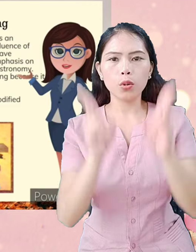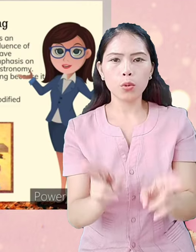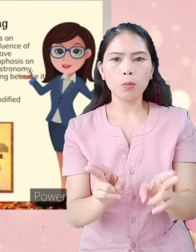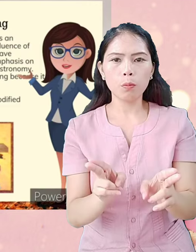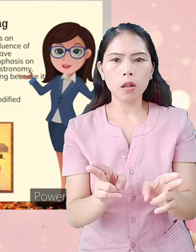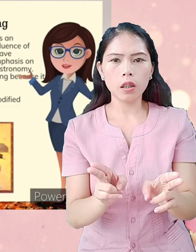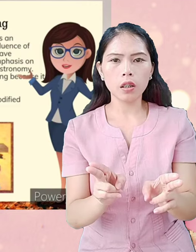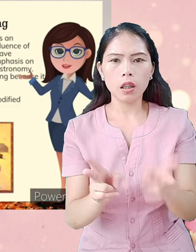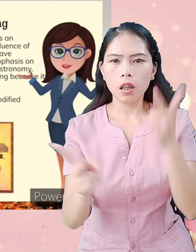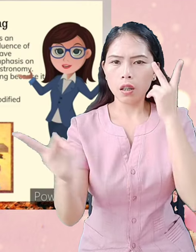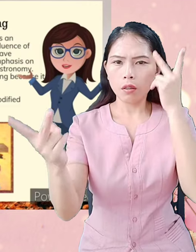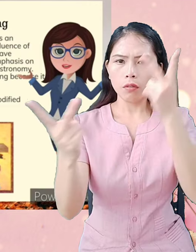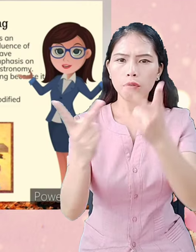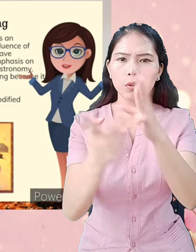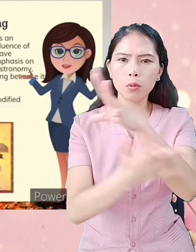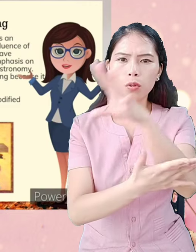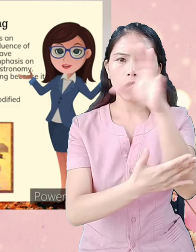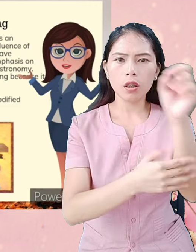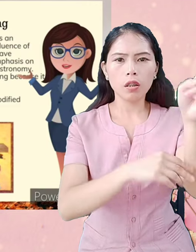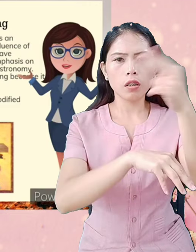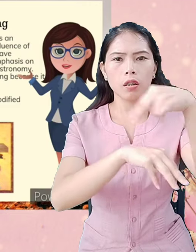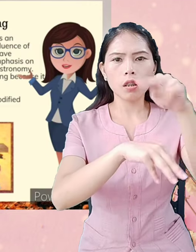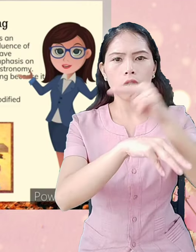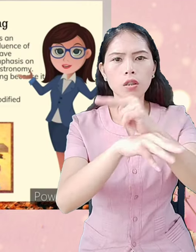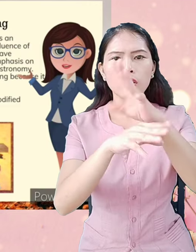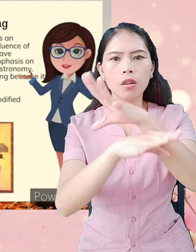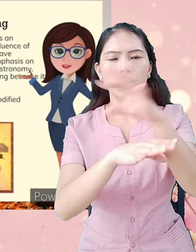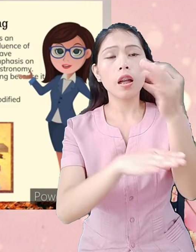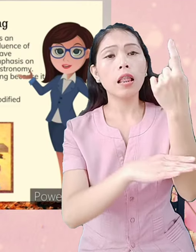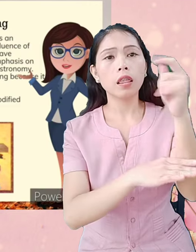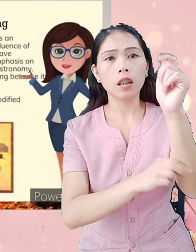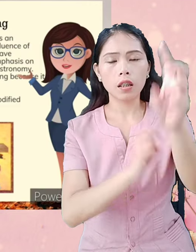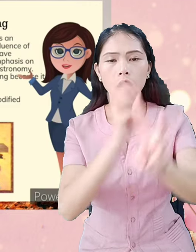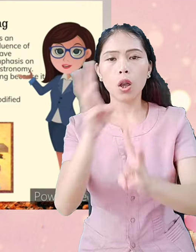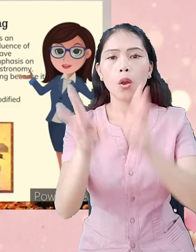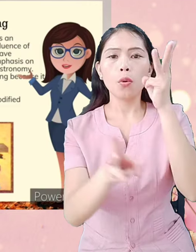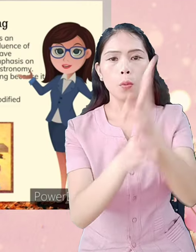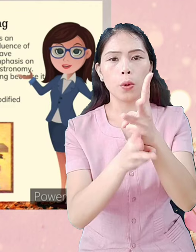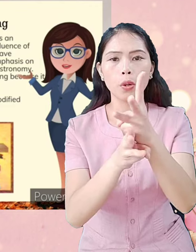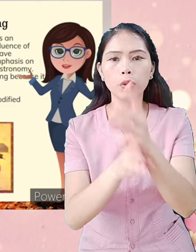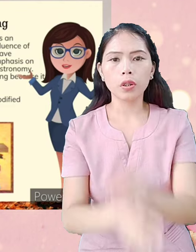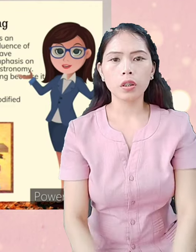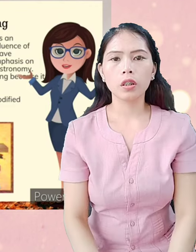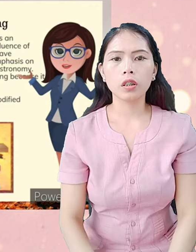codified illusions of a human views of nature and the world.